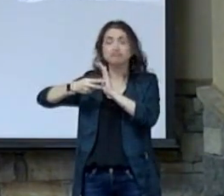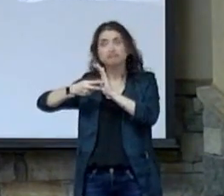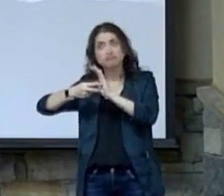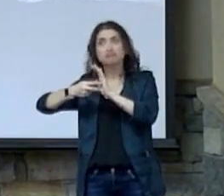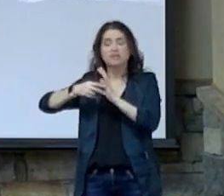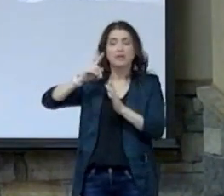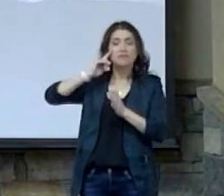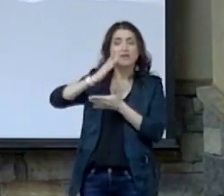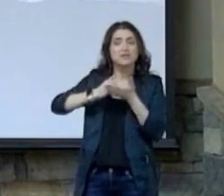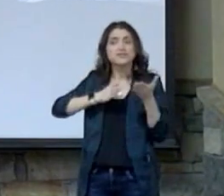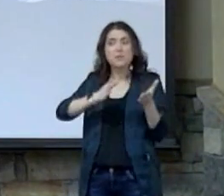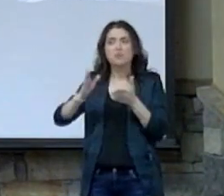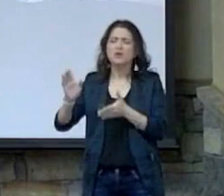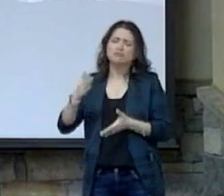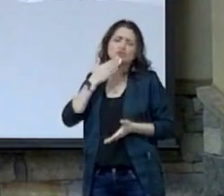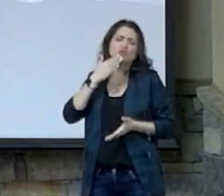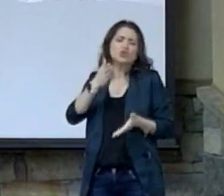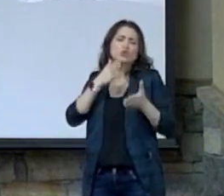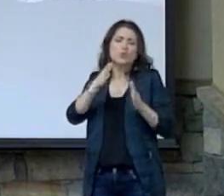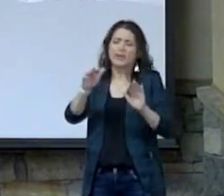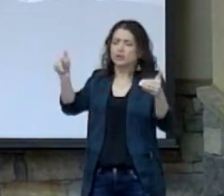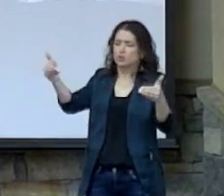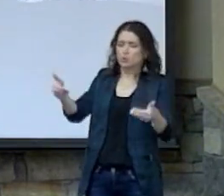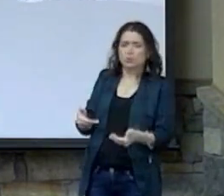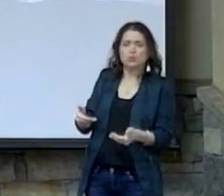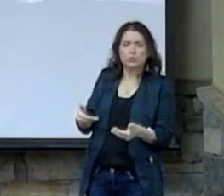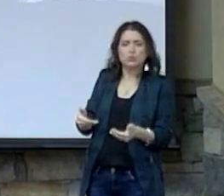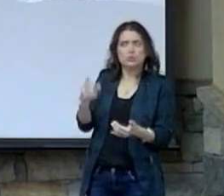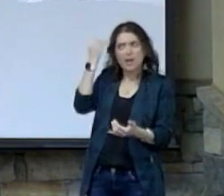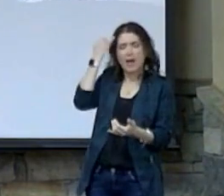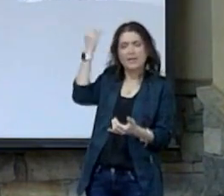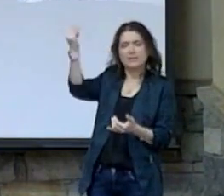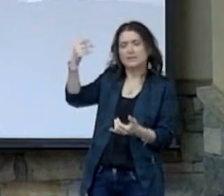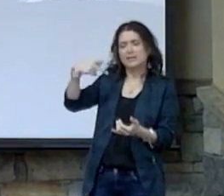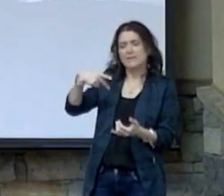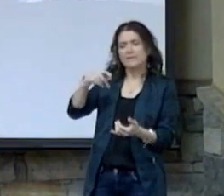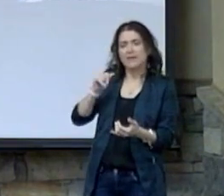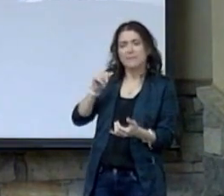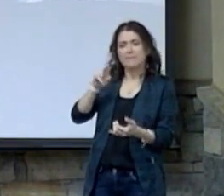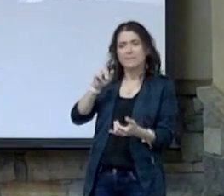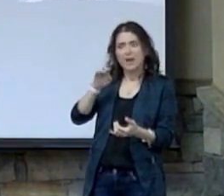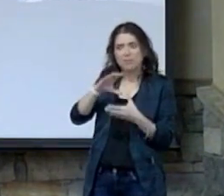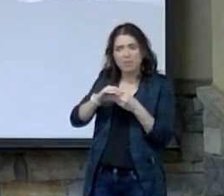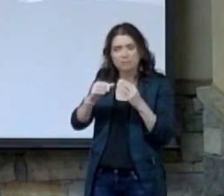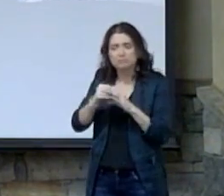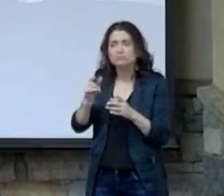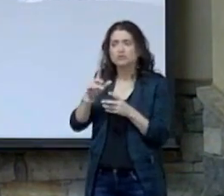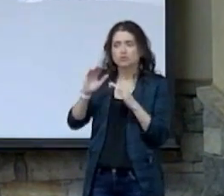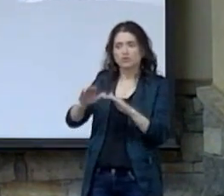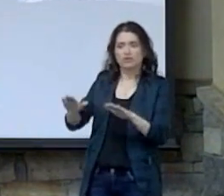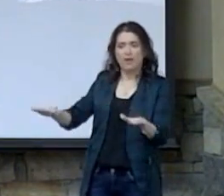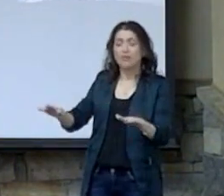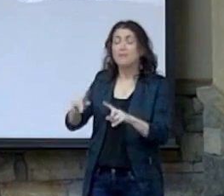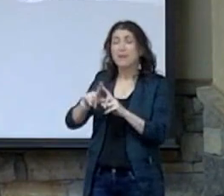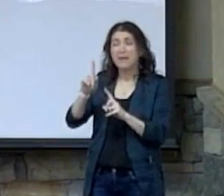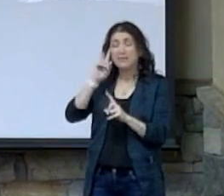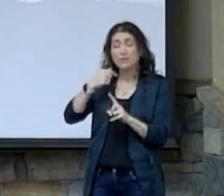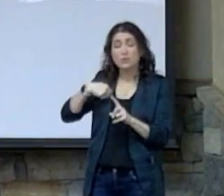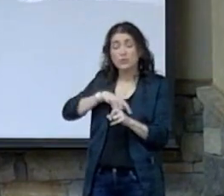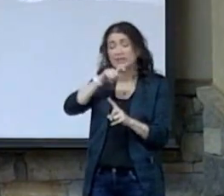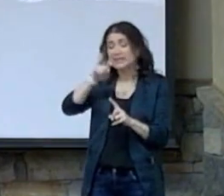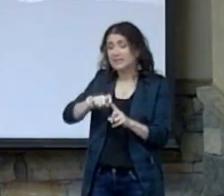in some ways that's a good way to introduce the idea of a parable to a child. But I think we need to appreciate